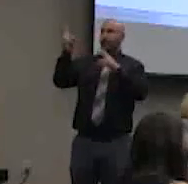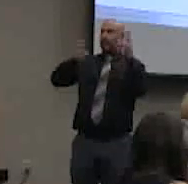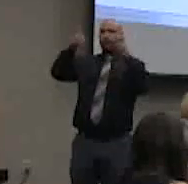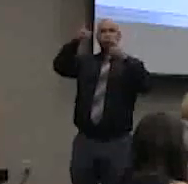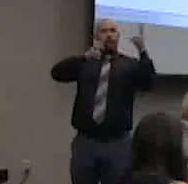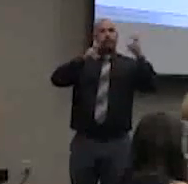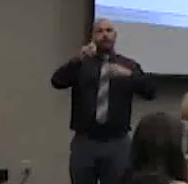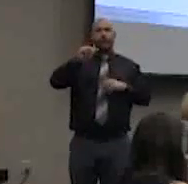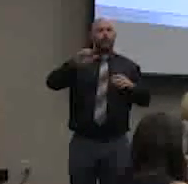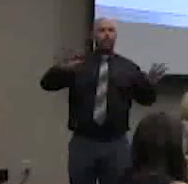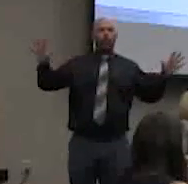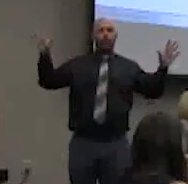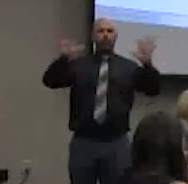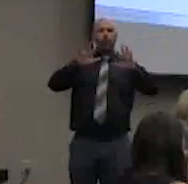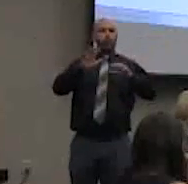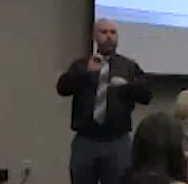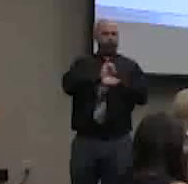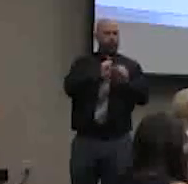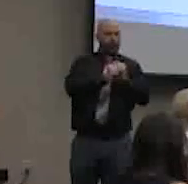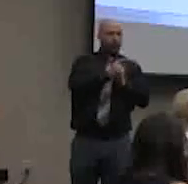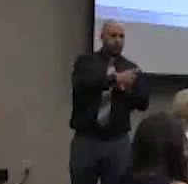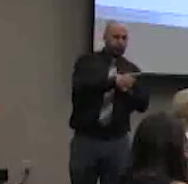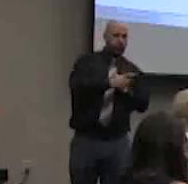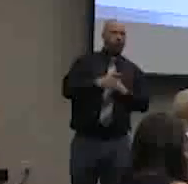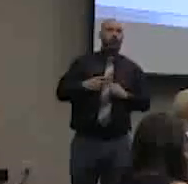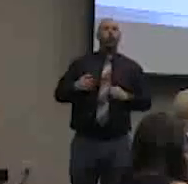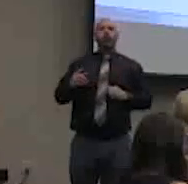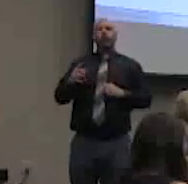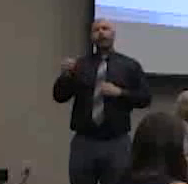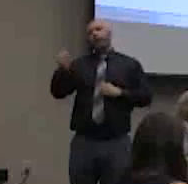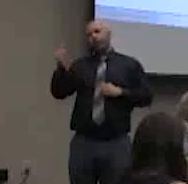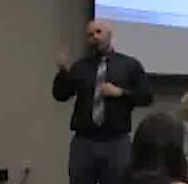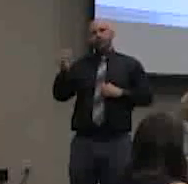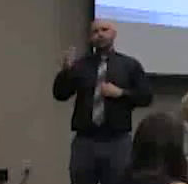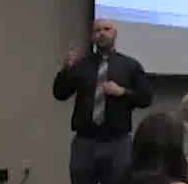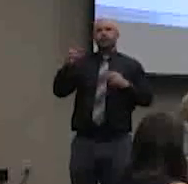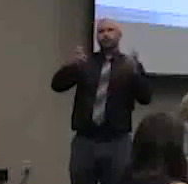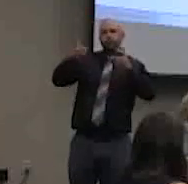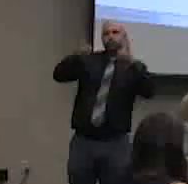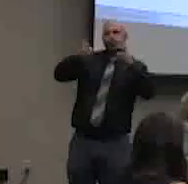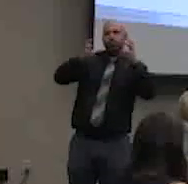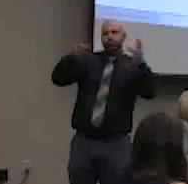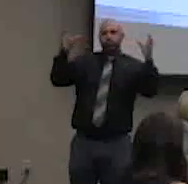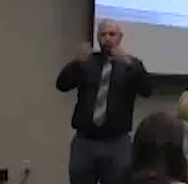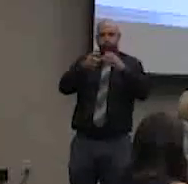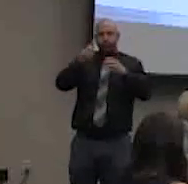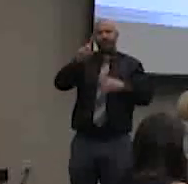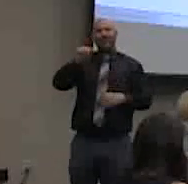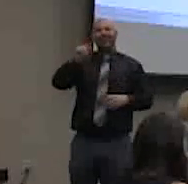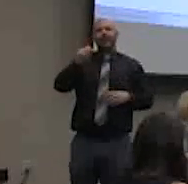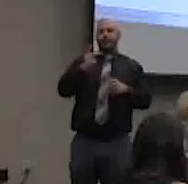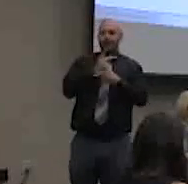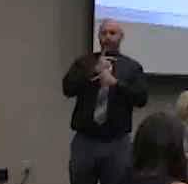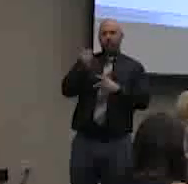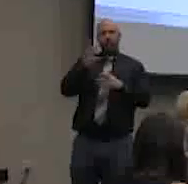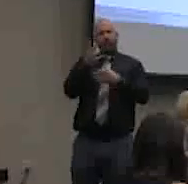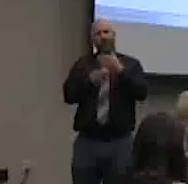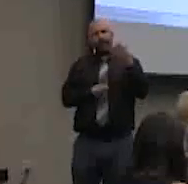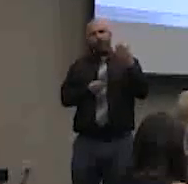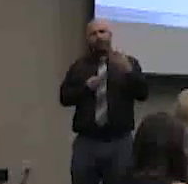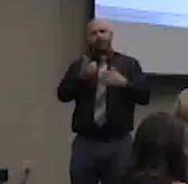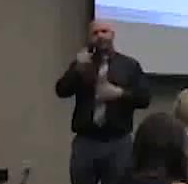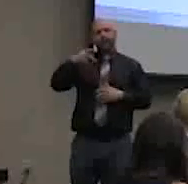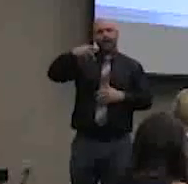we've worked with you guys to pull it together to really figure out where those gaps are. to really know and confidently be able to say